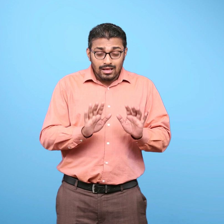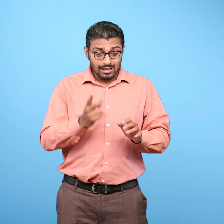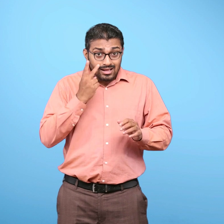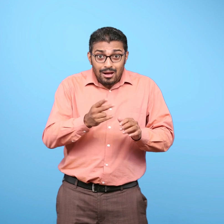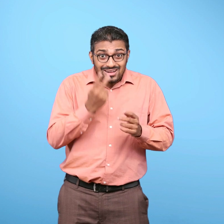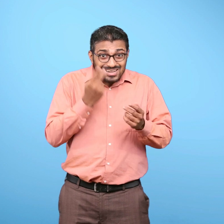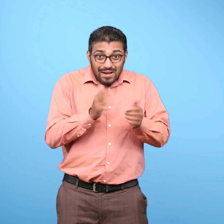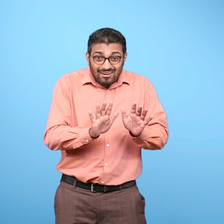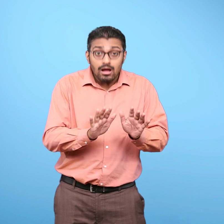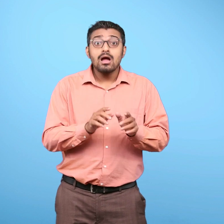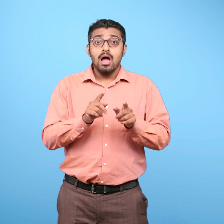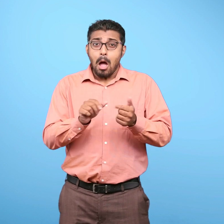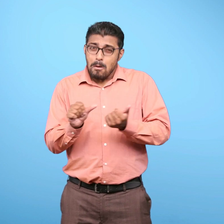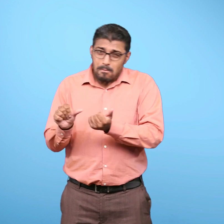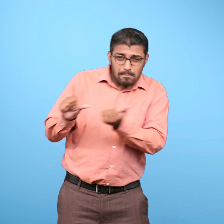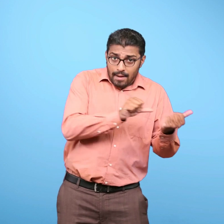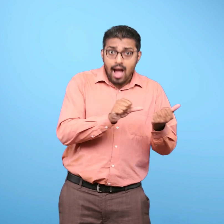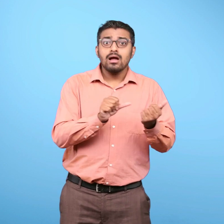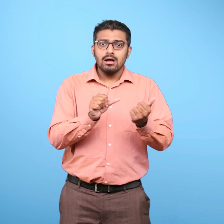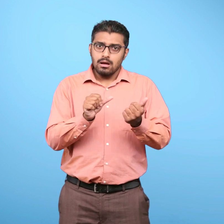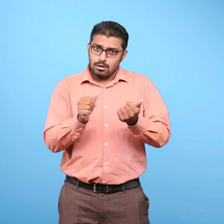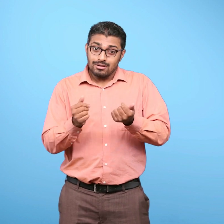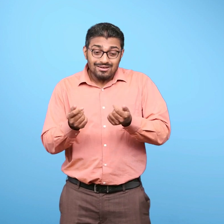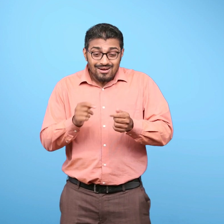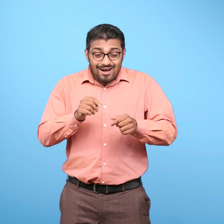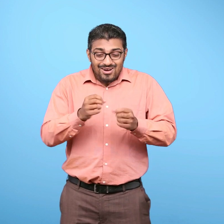Identify the changes that can be reversed in this process.